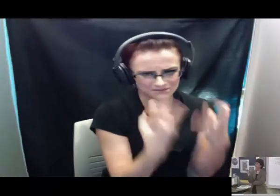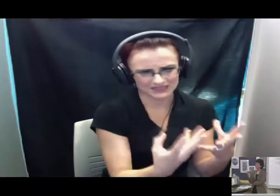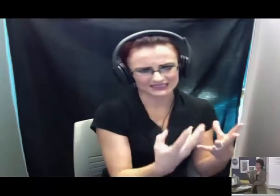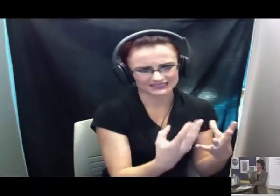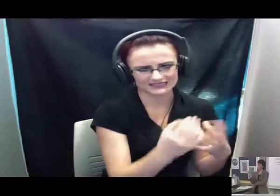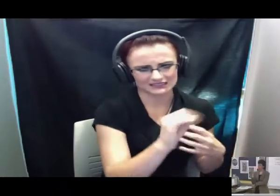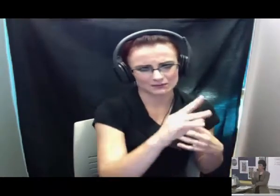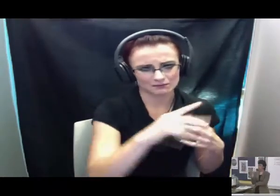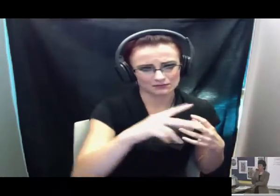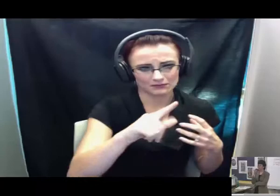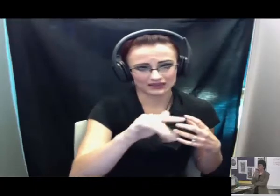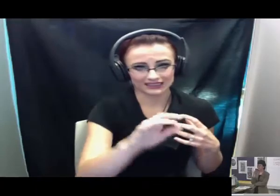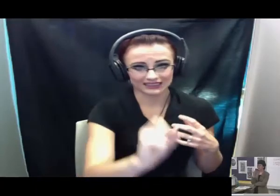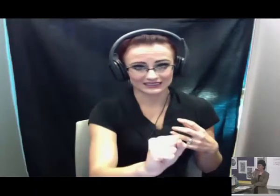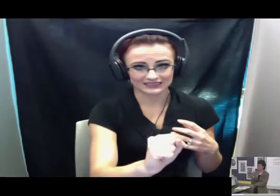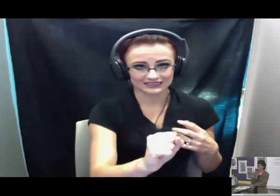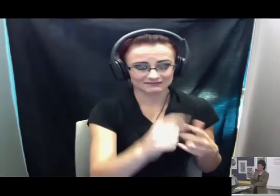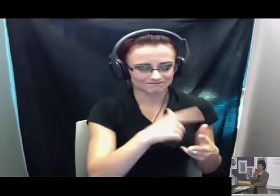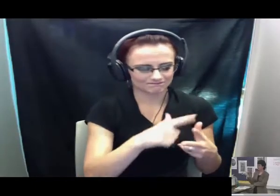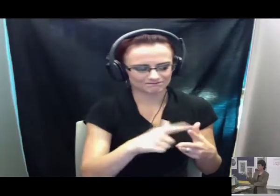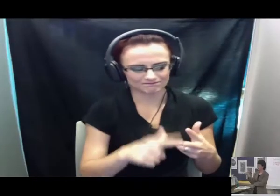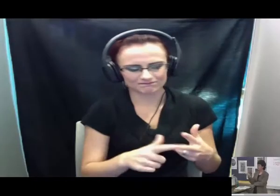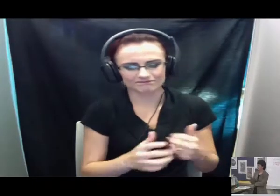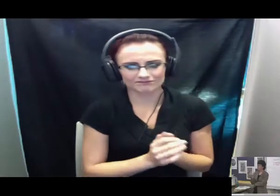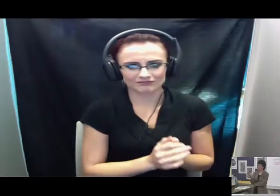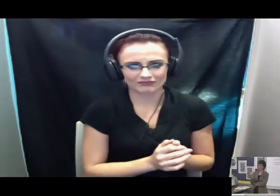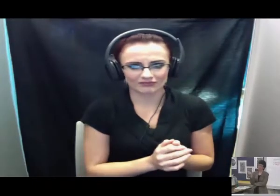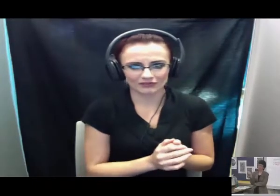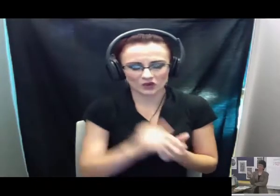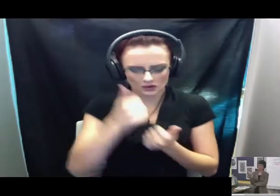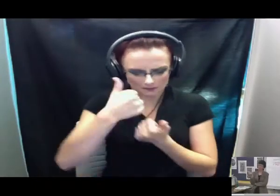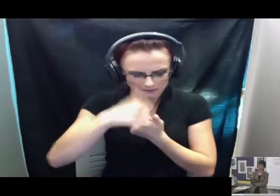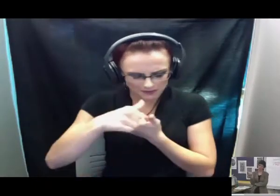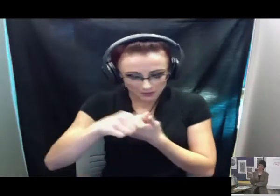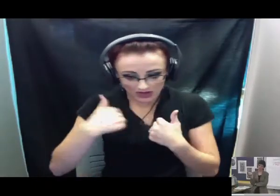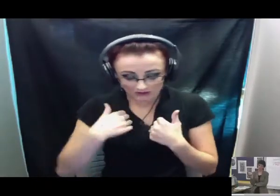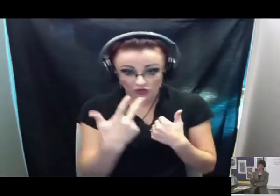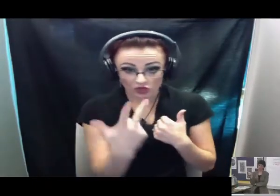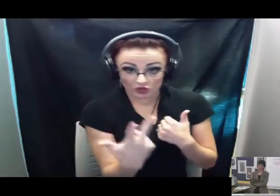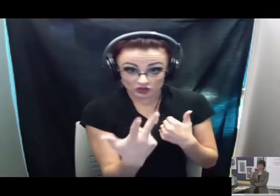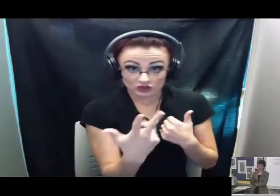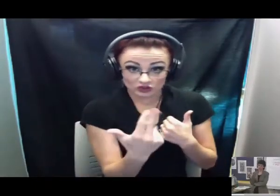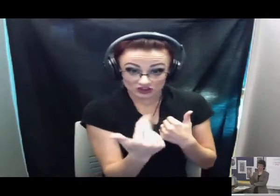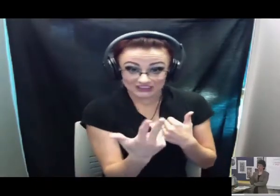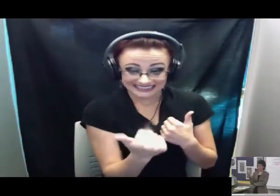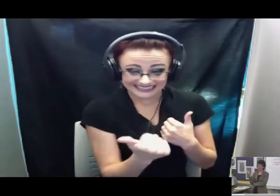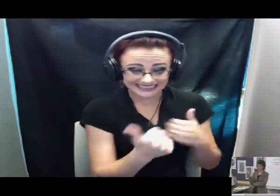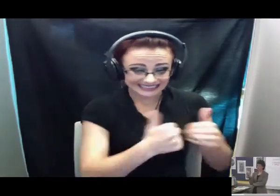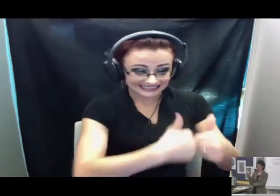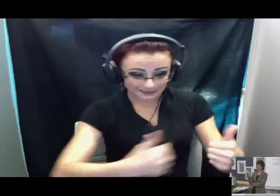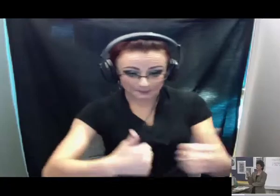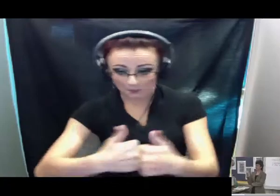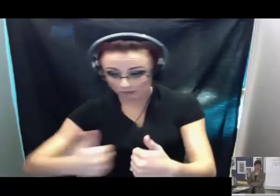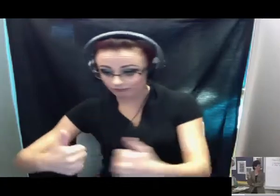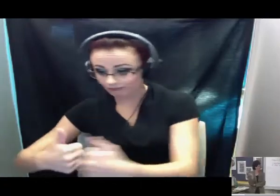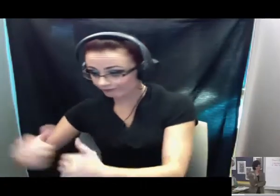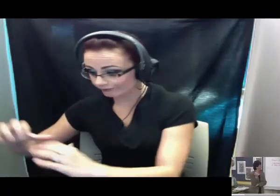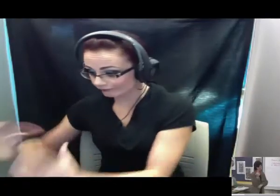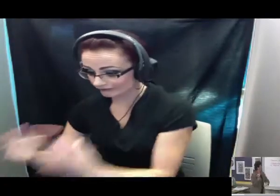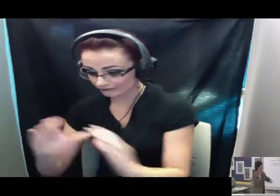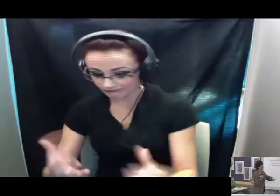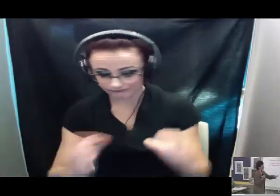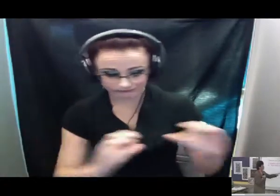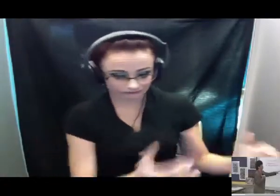Remember, we have 13 separate colonies that are not really joined together yet. So you didn't get a lot of